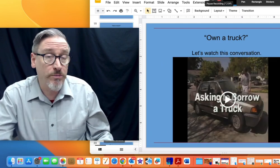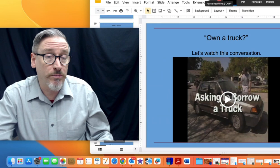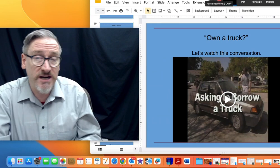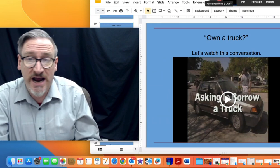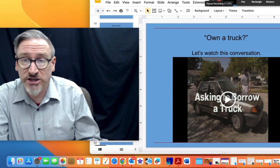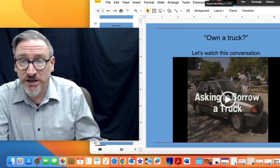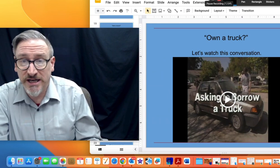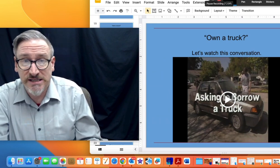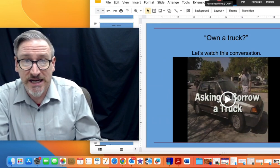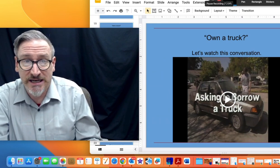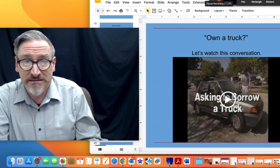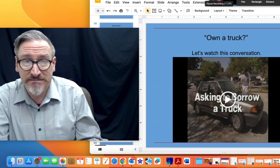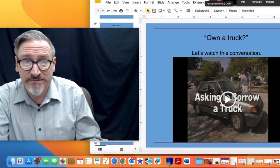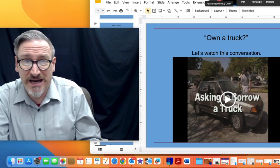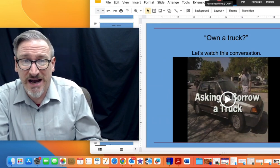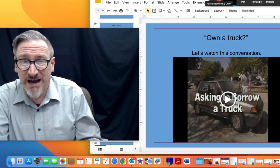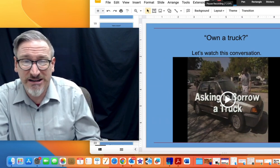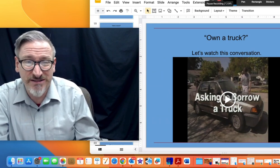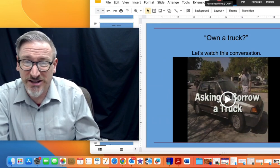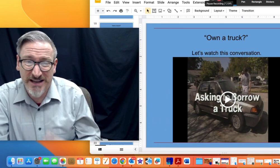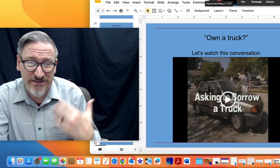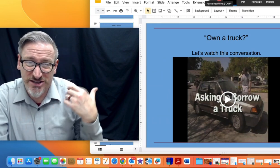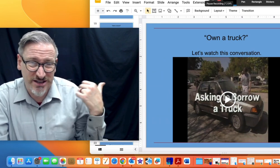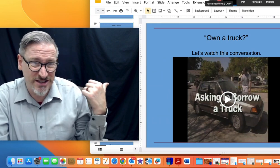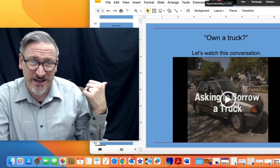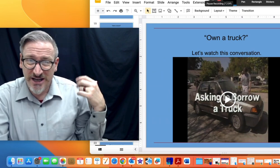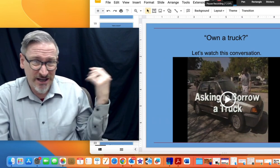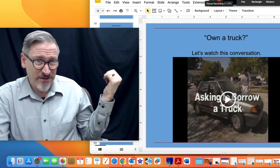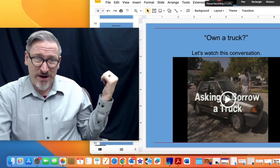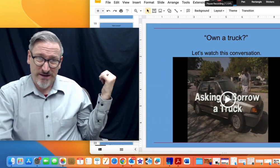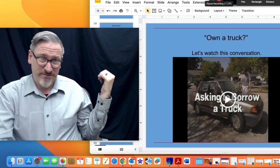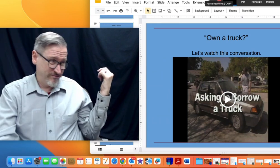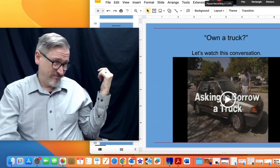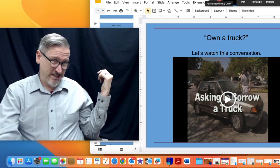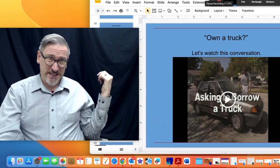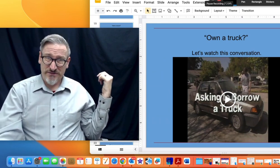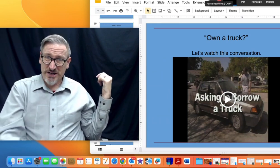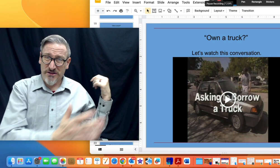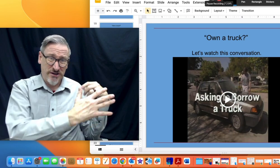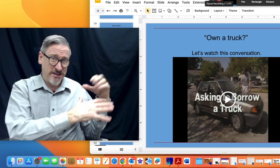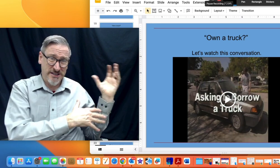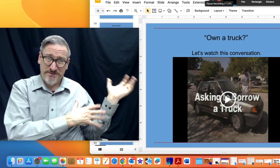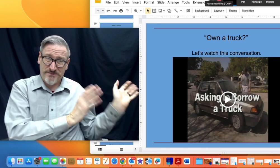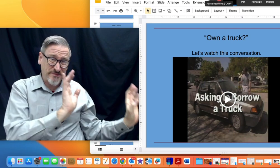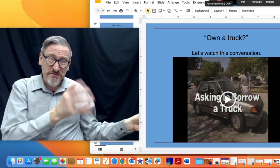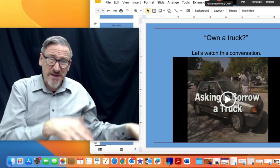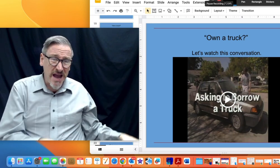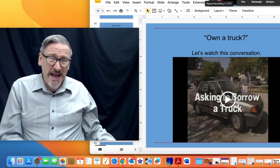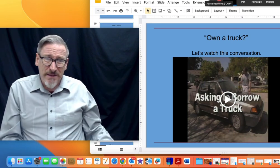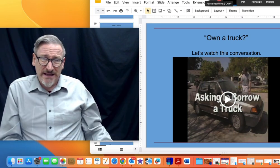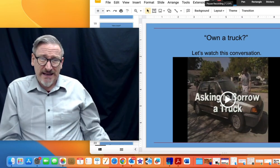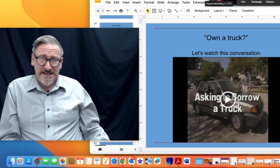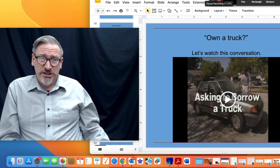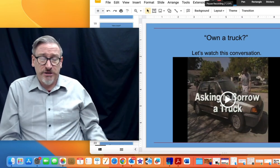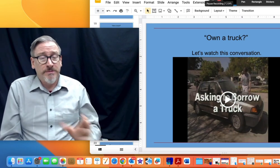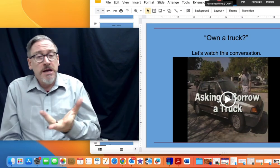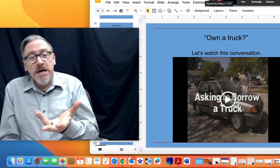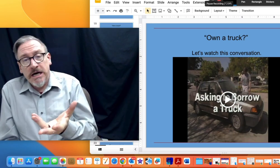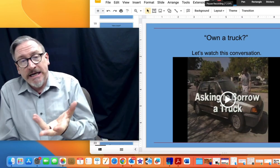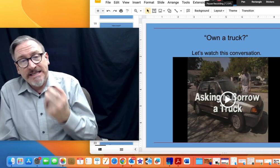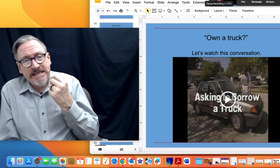One person actually is like, you'll have to talk to my significant other because I can't make that